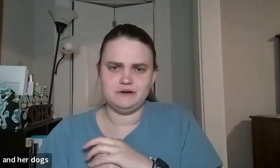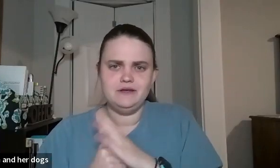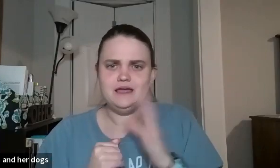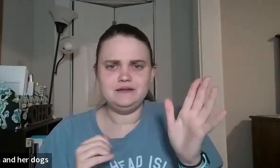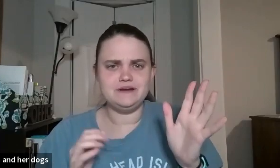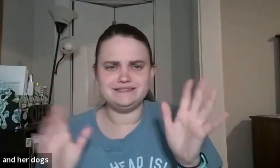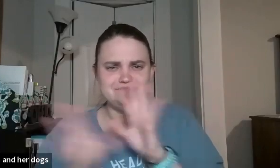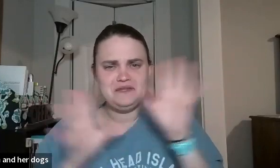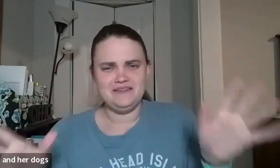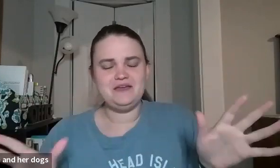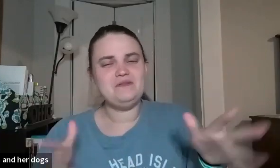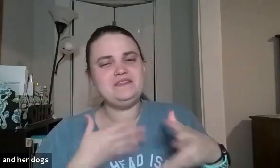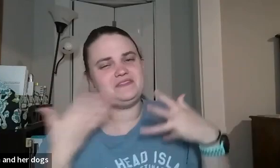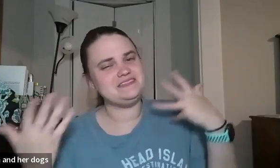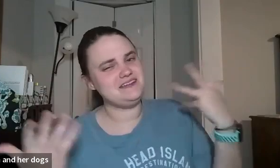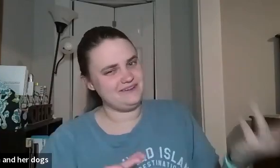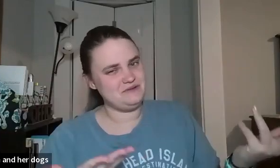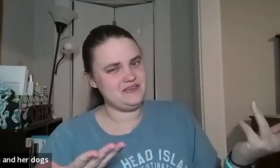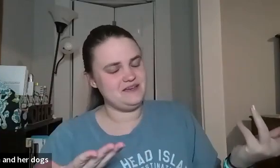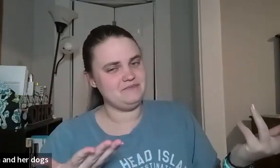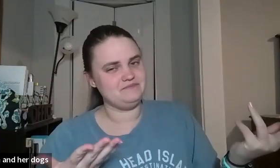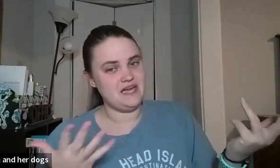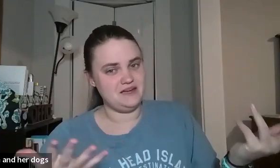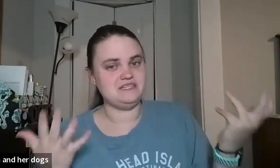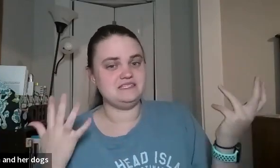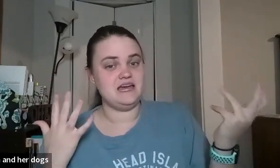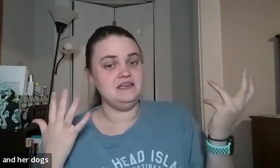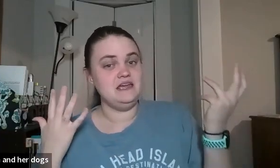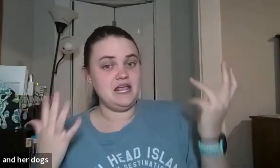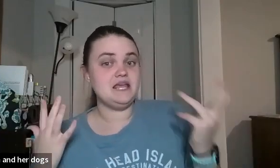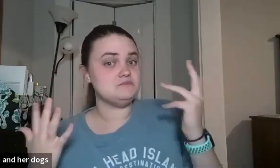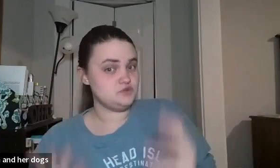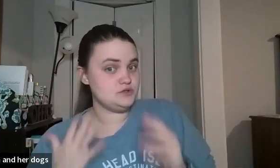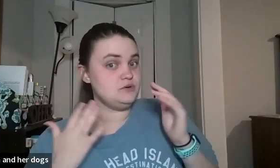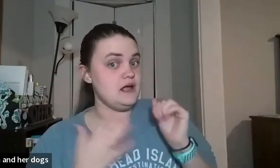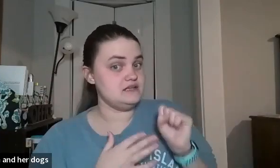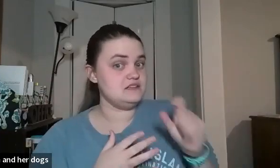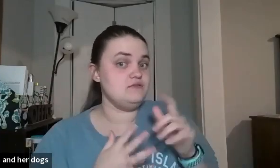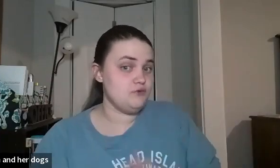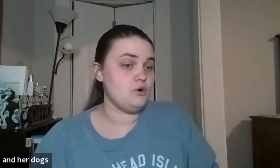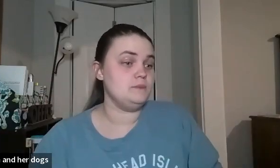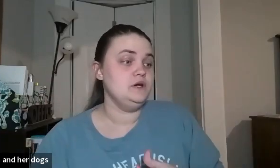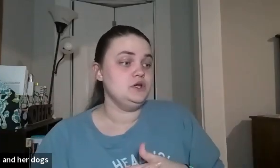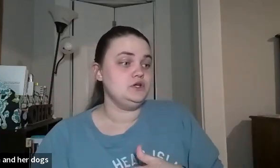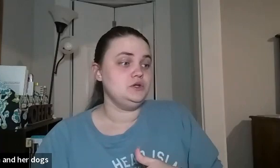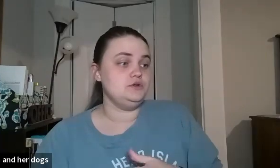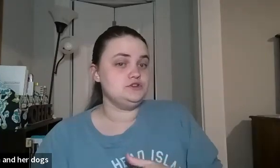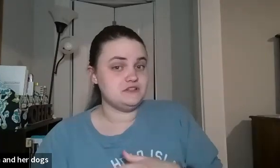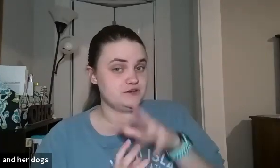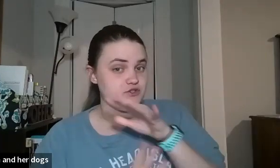word. Anyways, the only thing that's not great with titles is that in true ASL form, you usually fingerspell